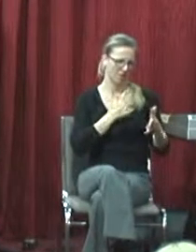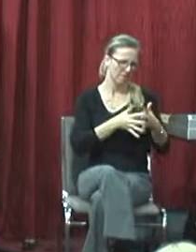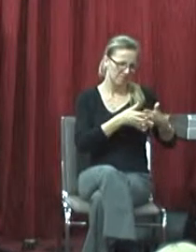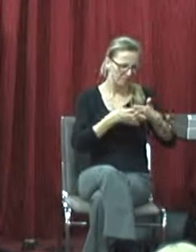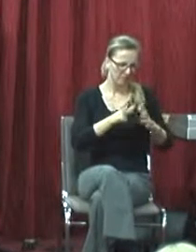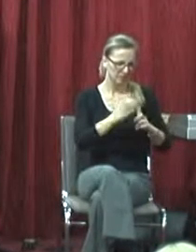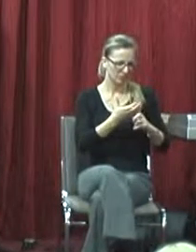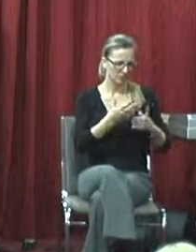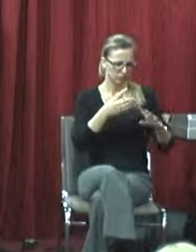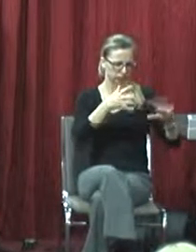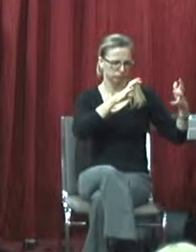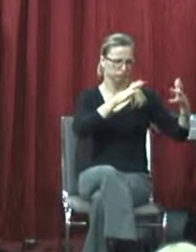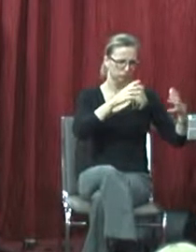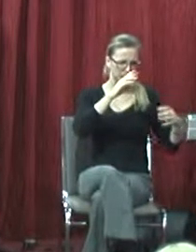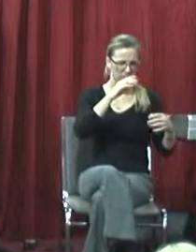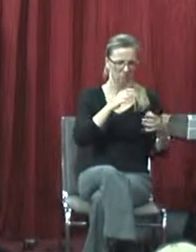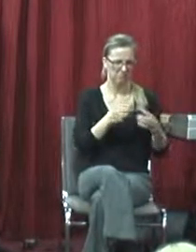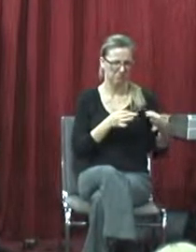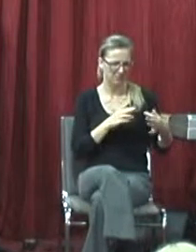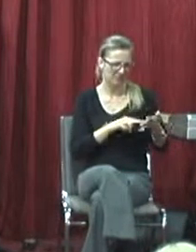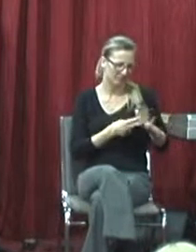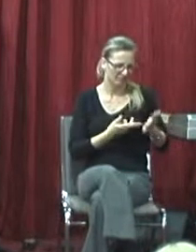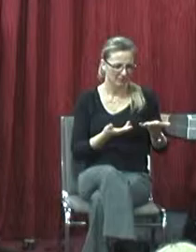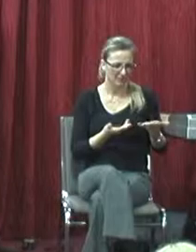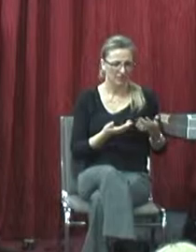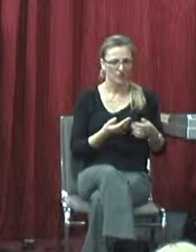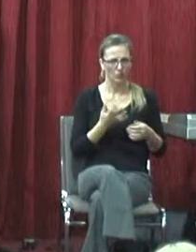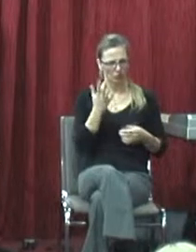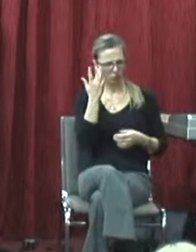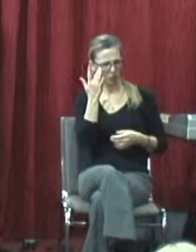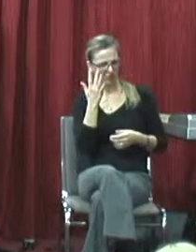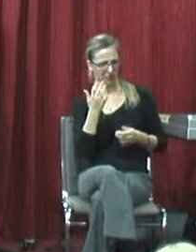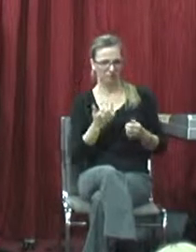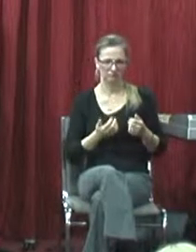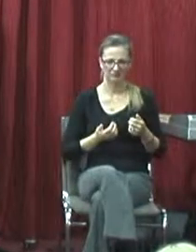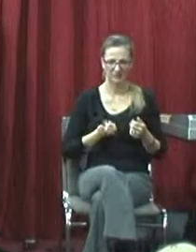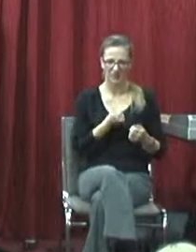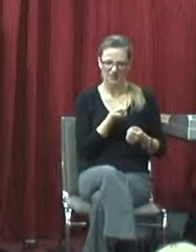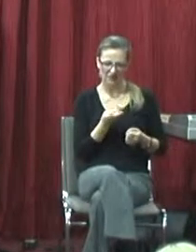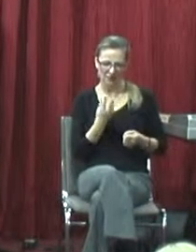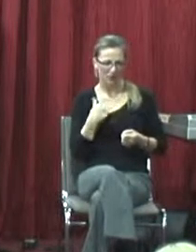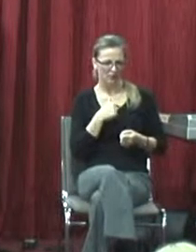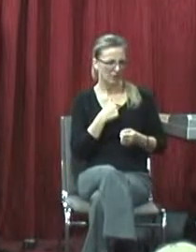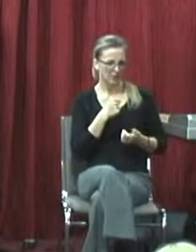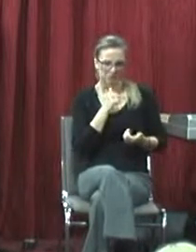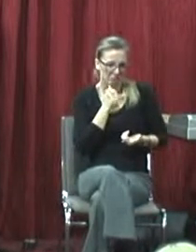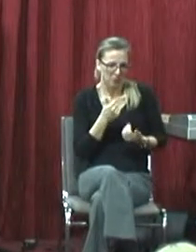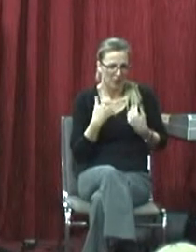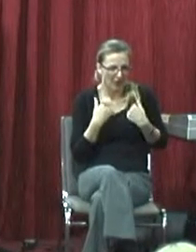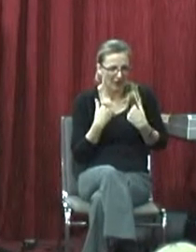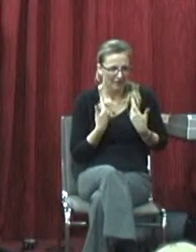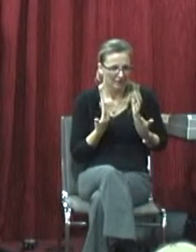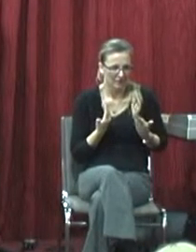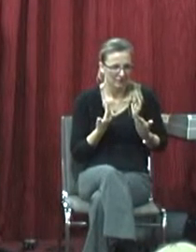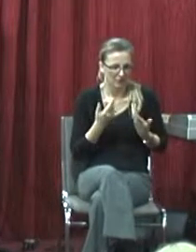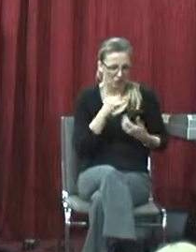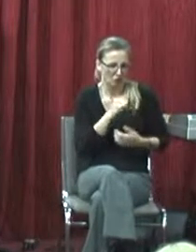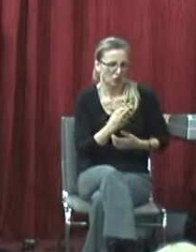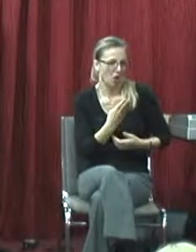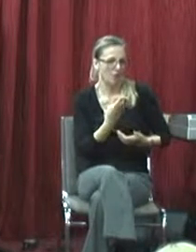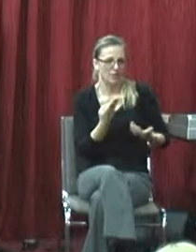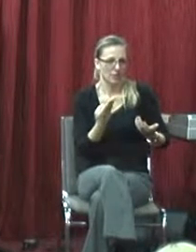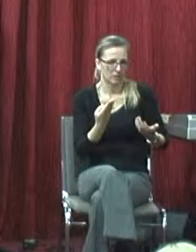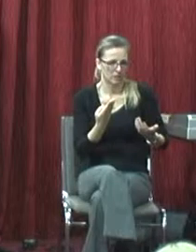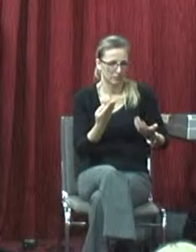First of all, because very few of us actually have the vocation of being servants, right? And probably